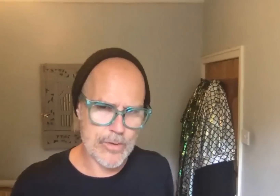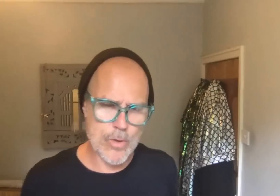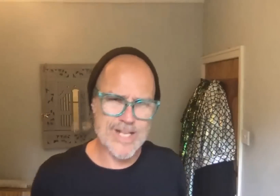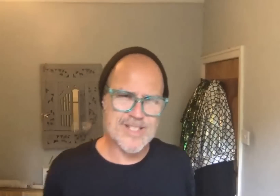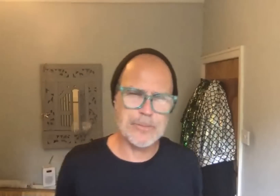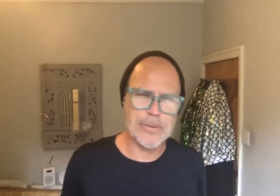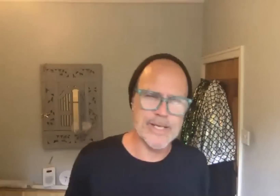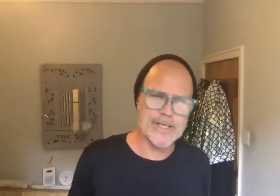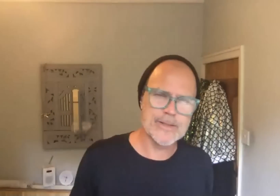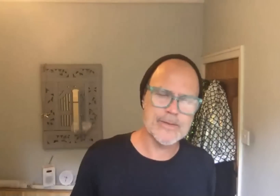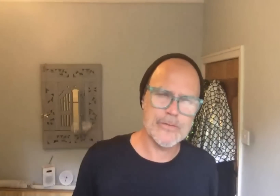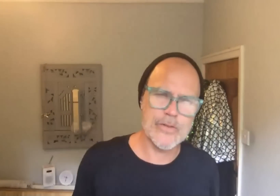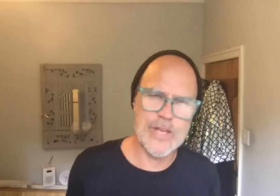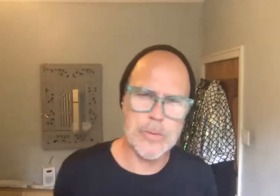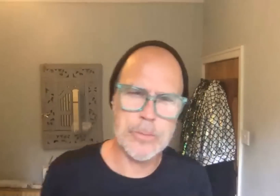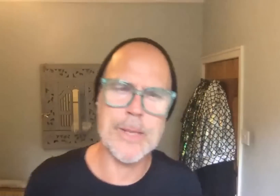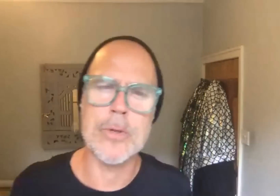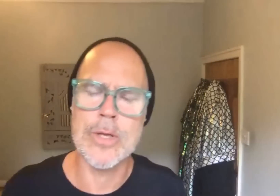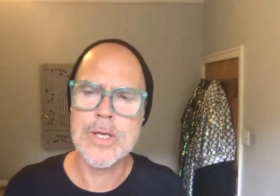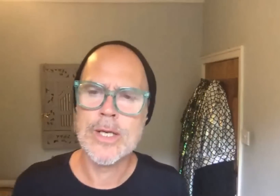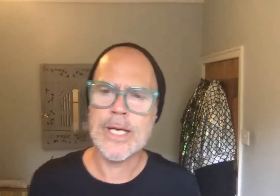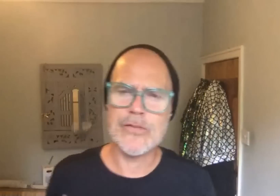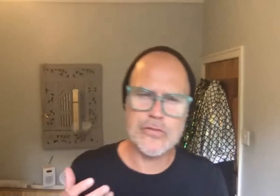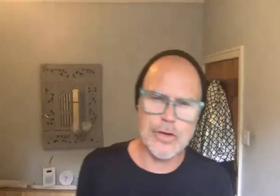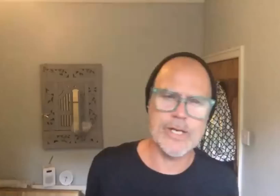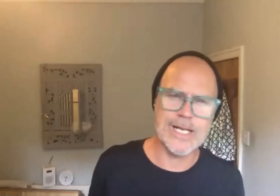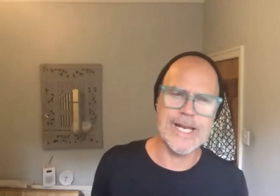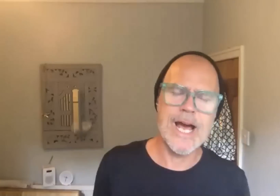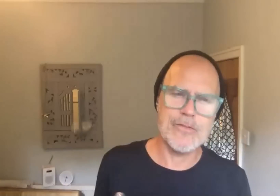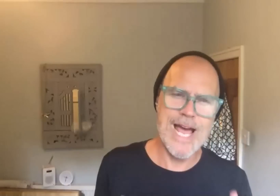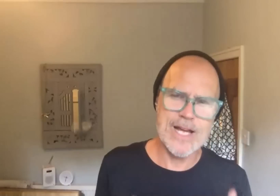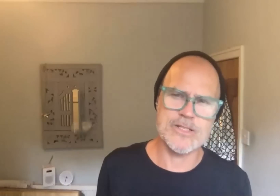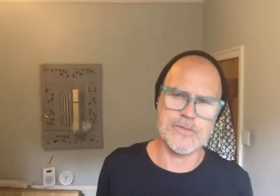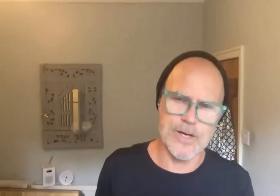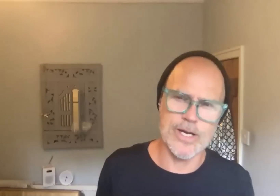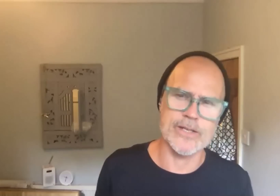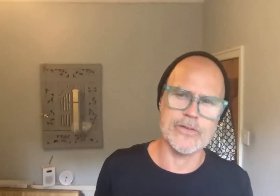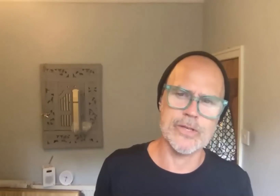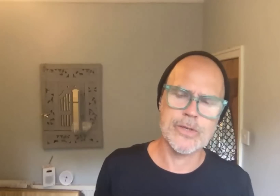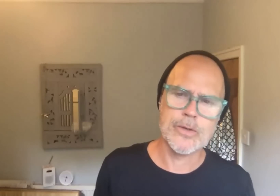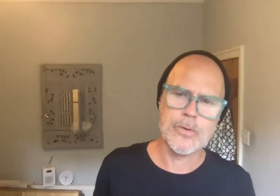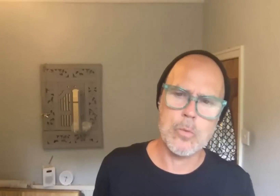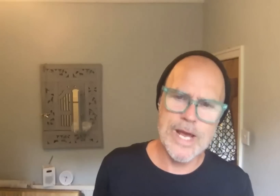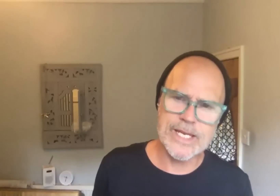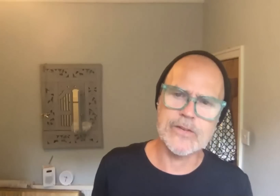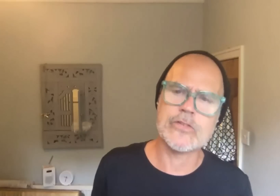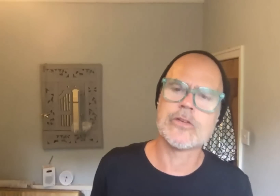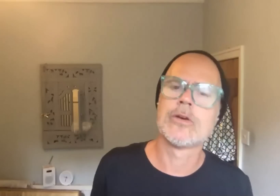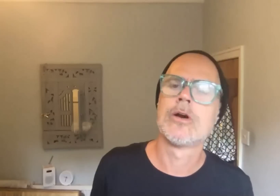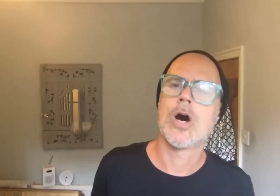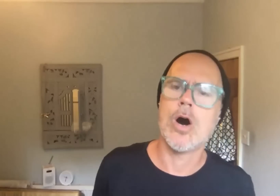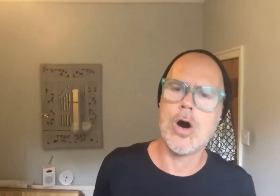Now, quite simply, disabled people historically have had to find